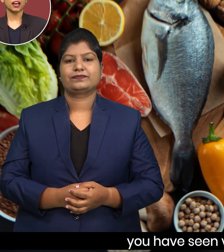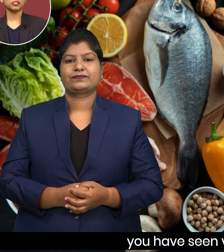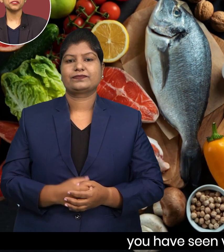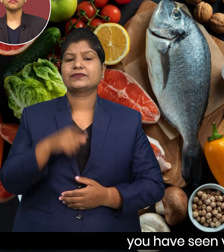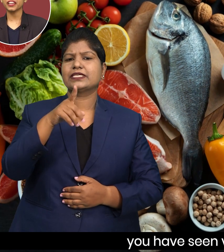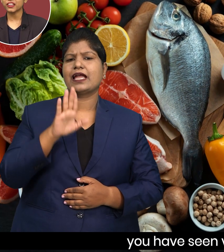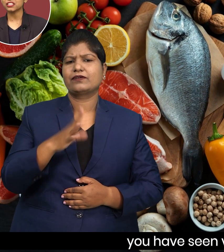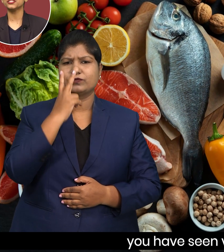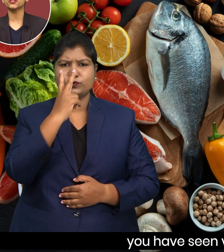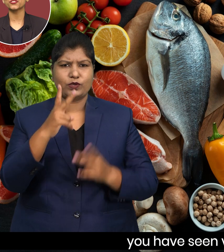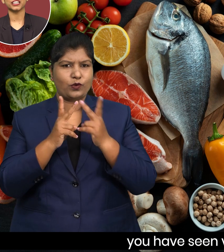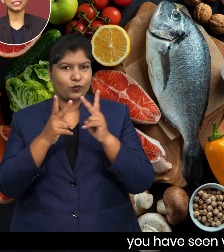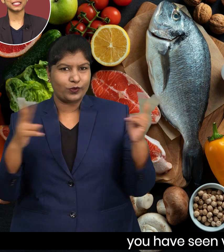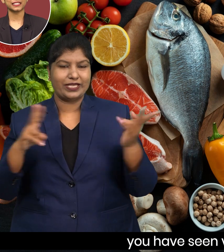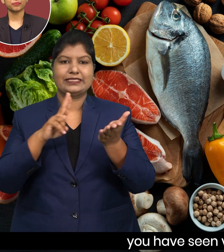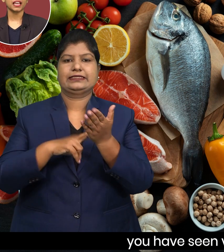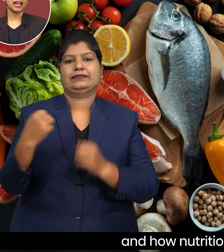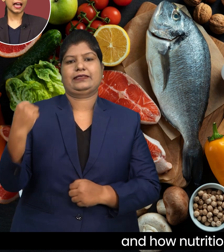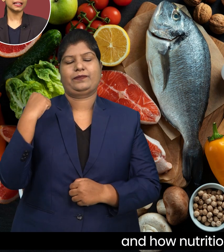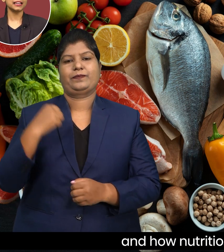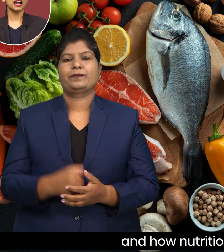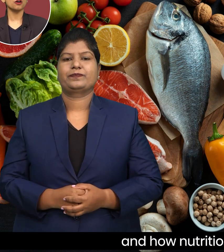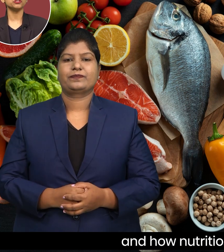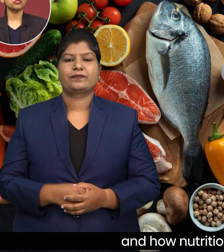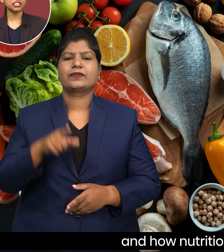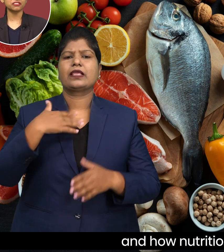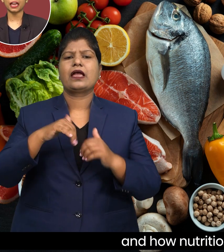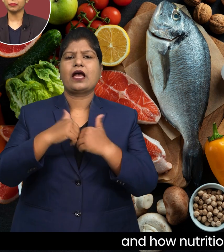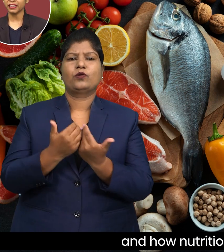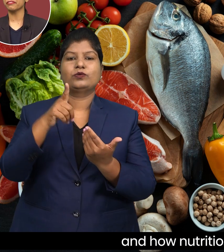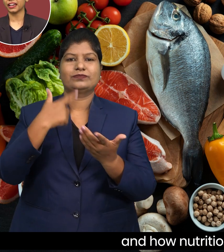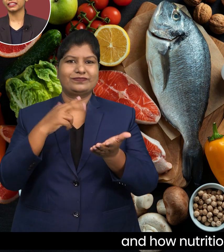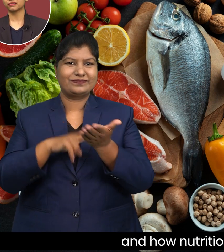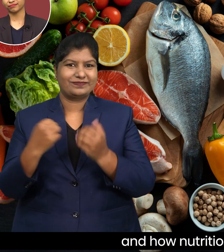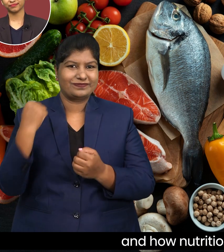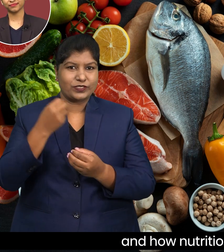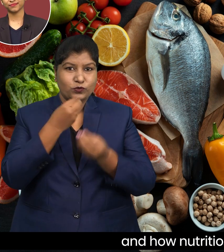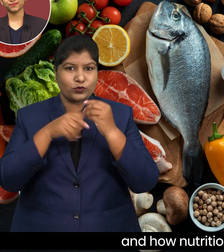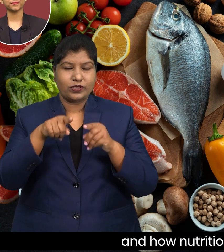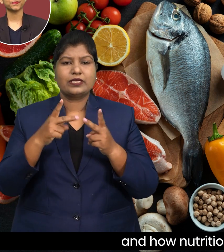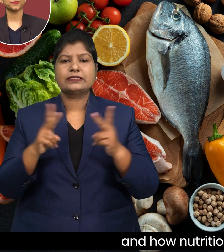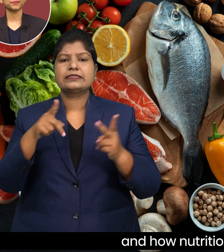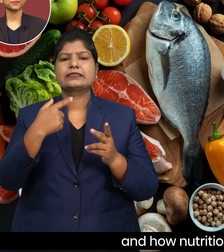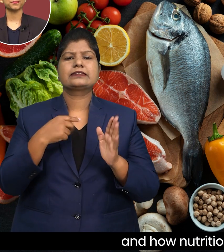You have seen various nutrients and how nutrition can be defined.